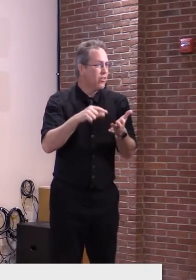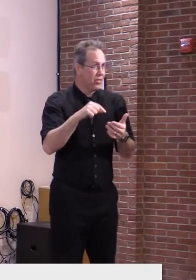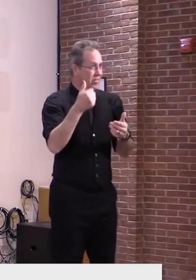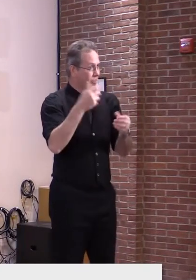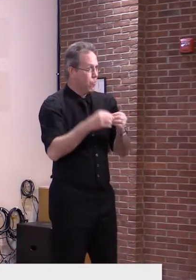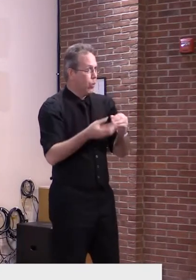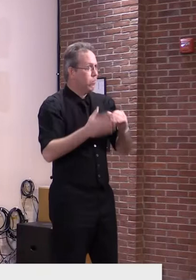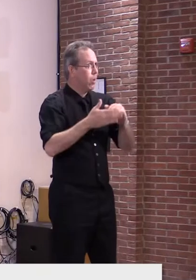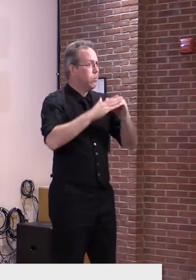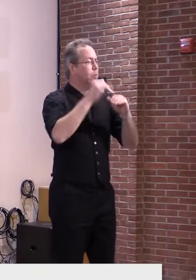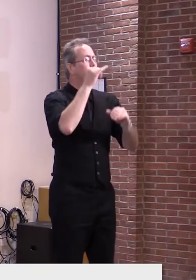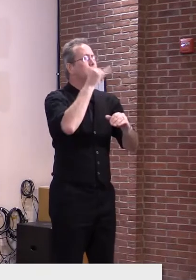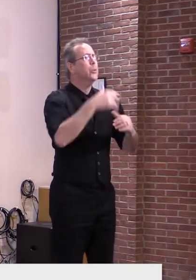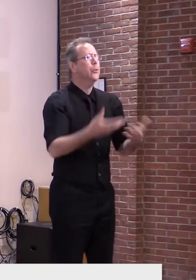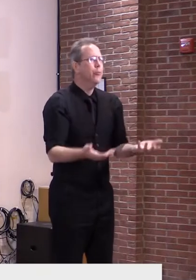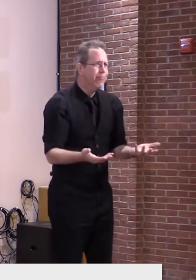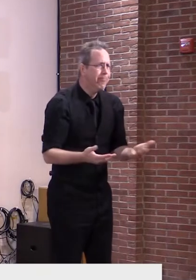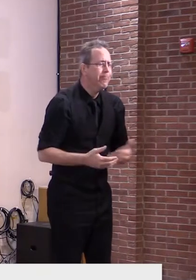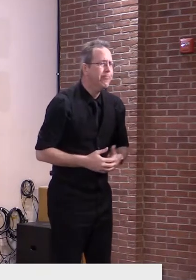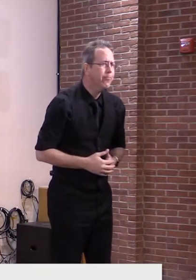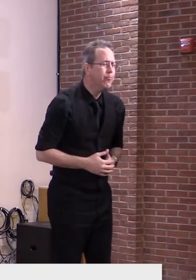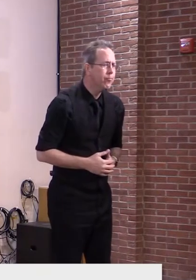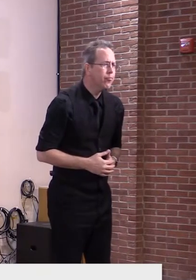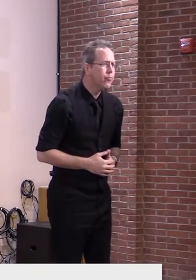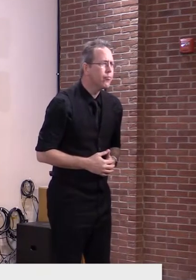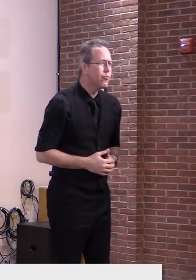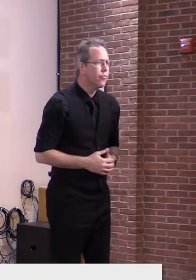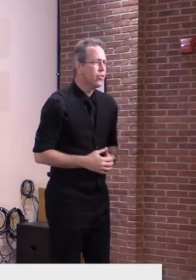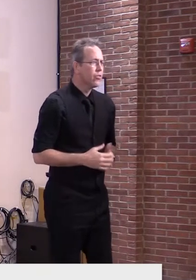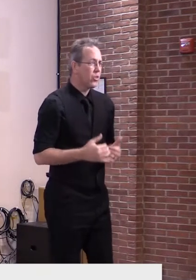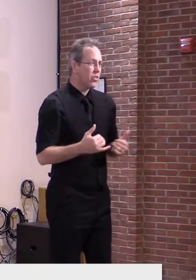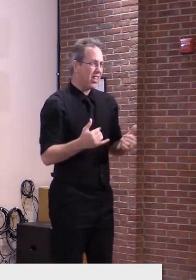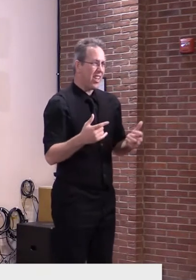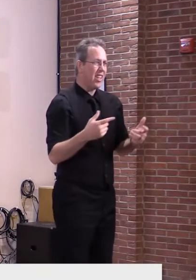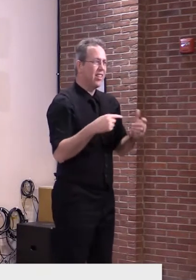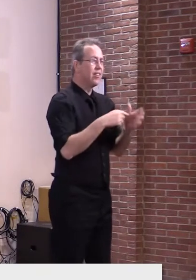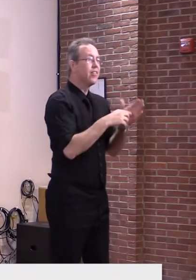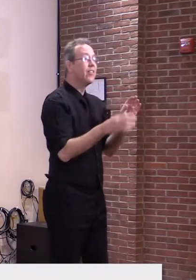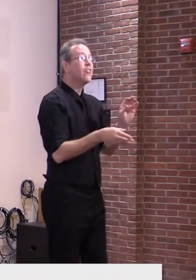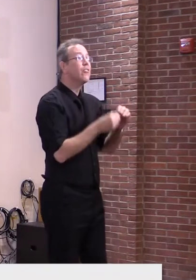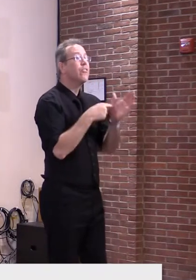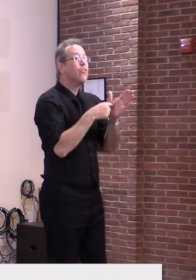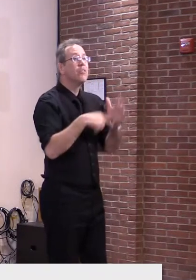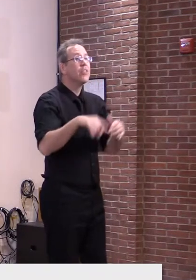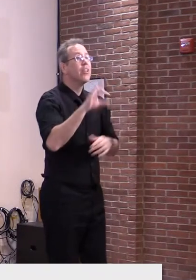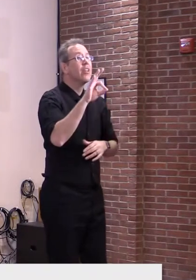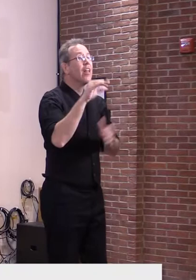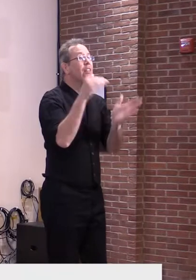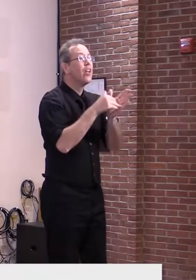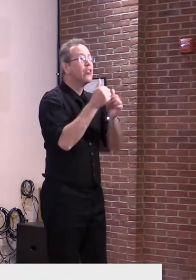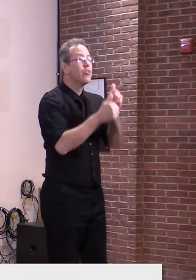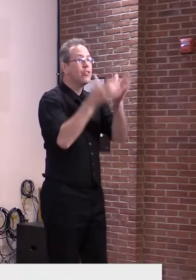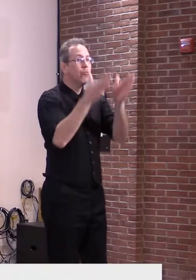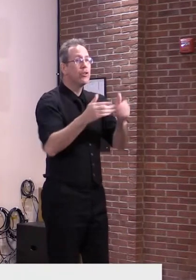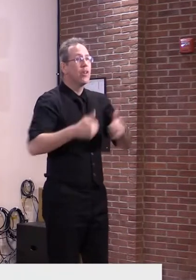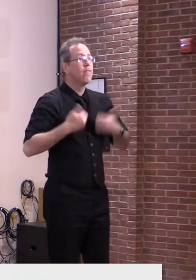this obligation represents $9,000 for every resident in the state of Vermont.